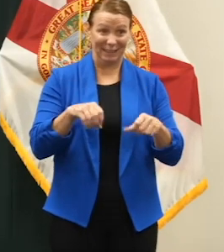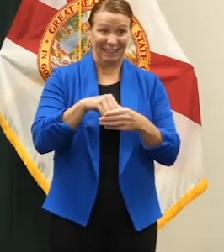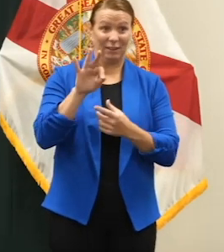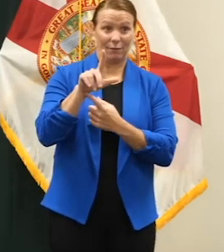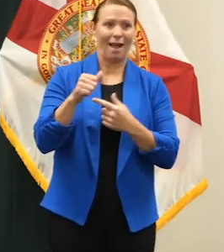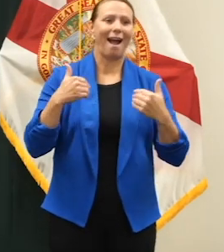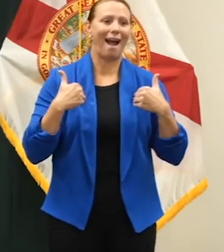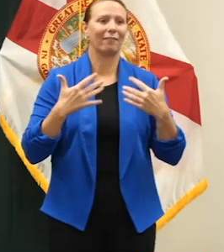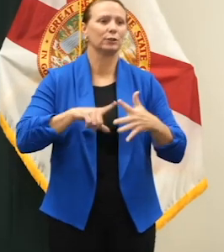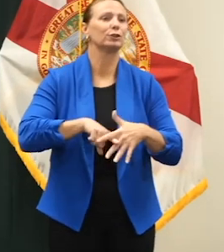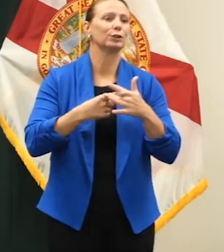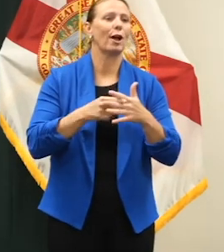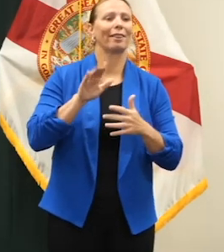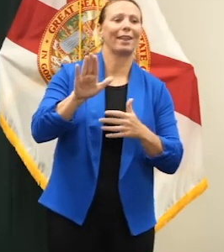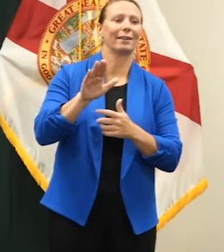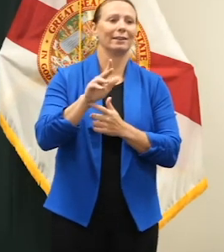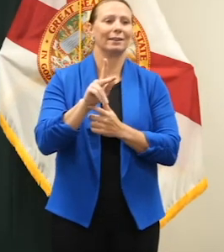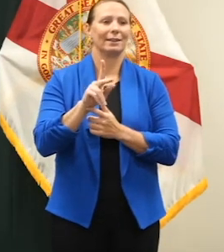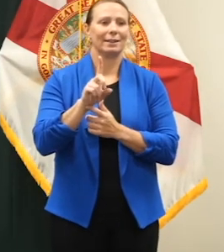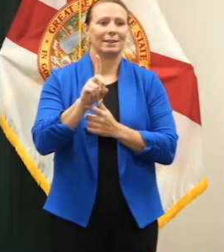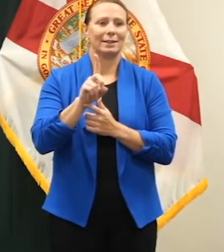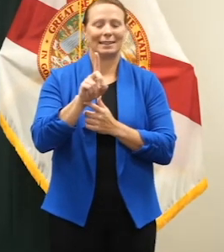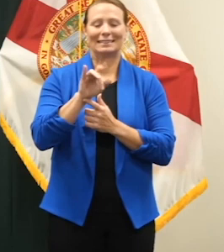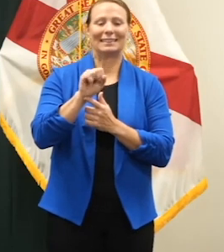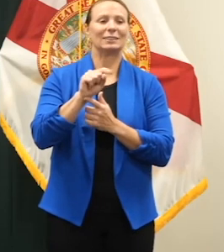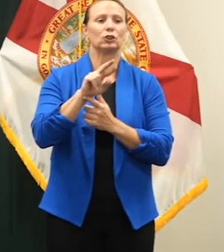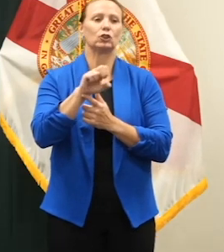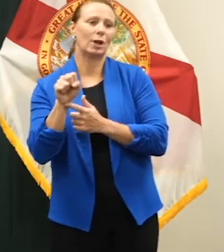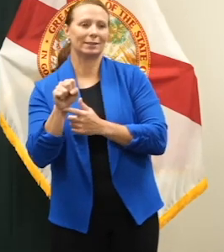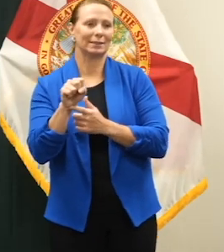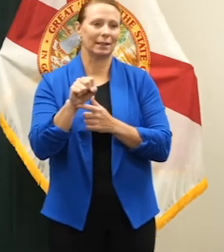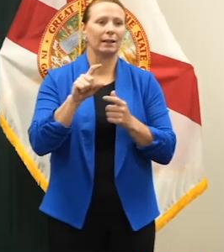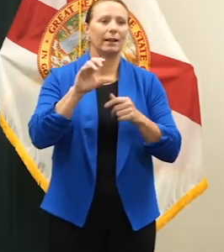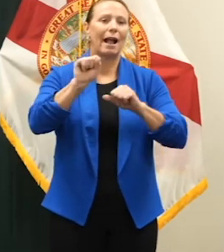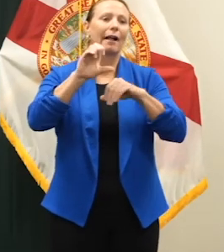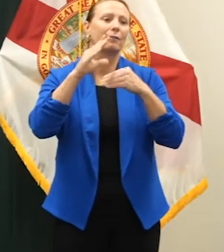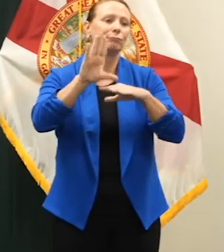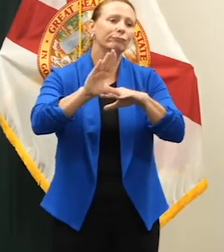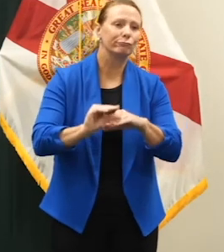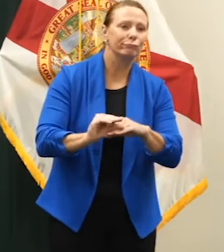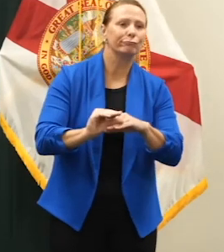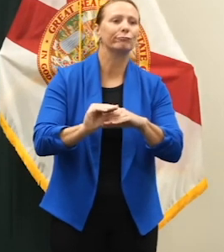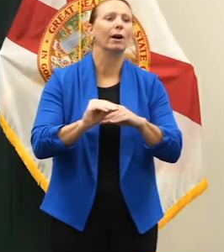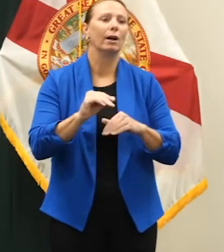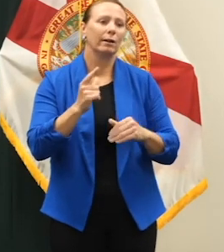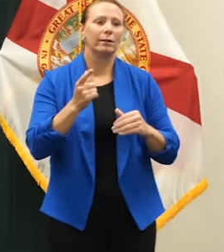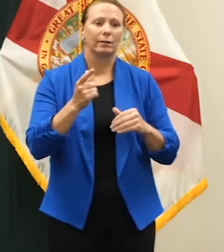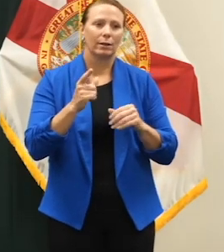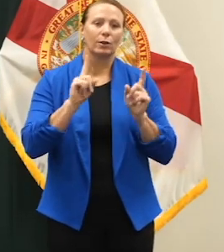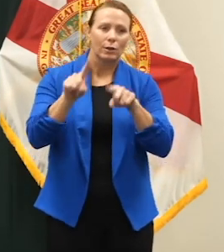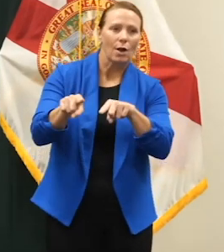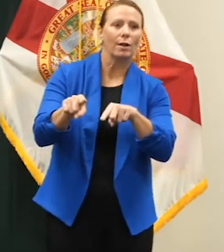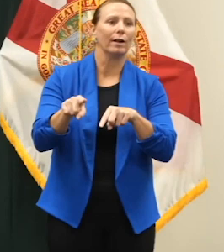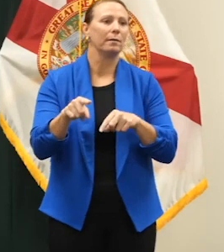distress rate, so they're trying to help out and give people and Floridians a place to go to evacuate as well. And again, that's tens of miles, probably